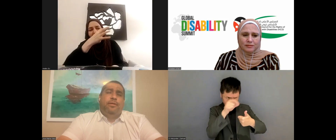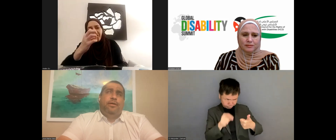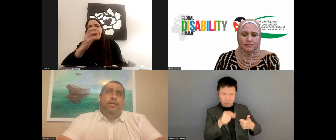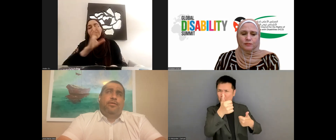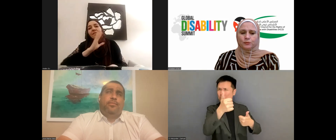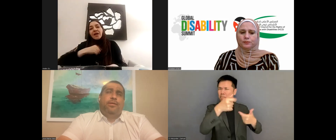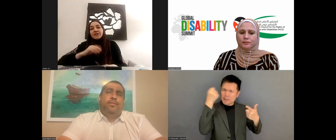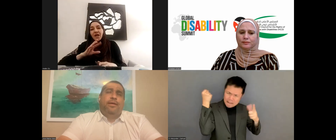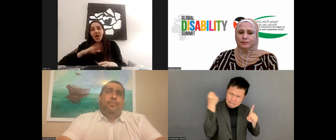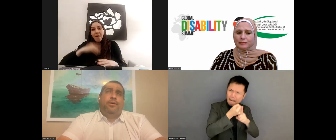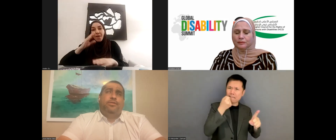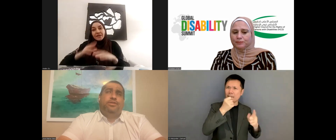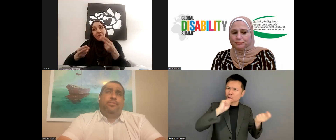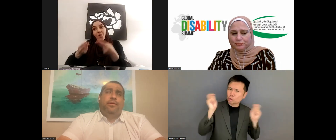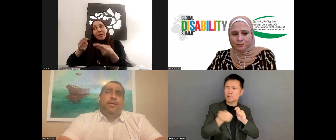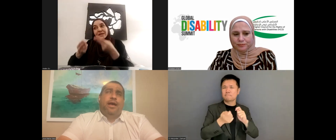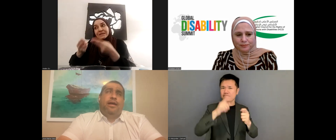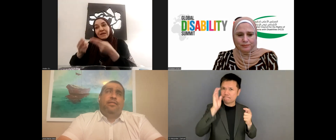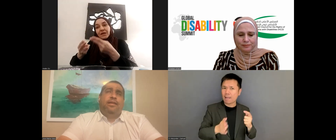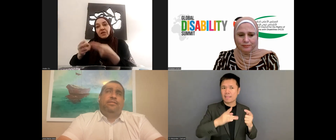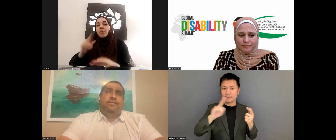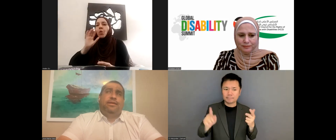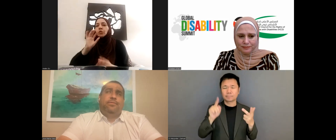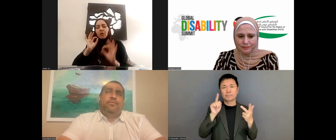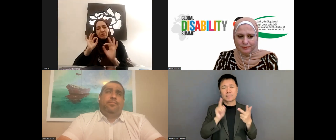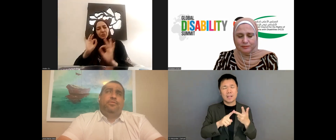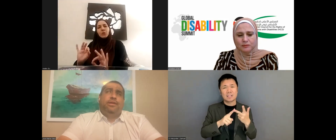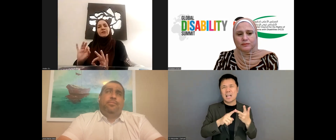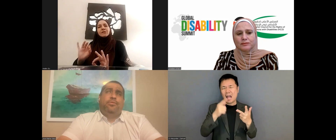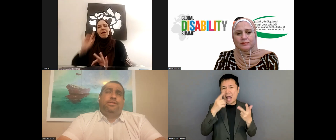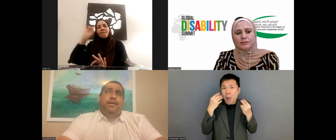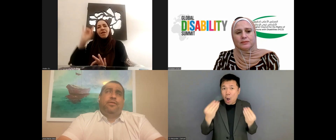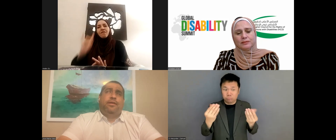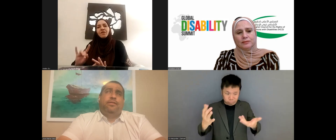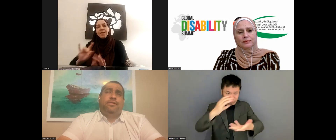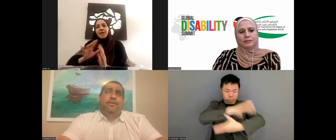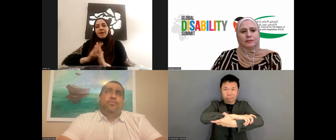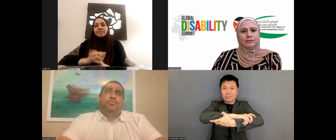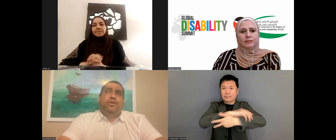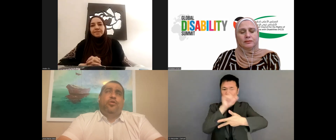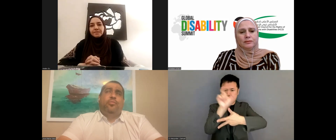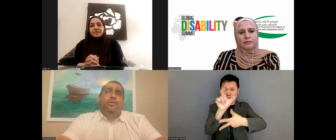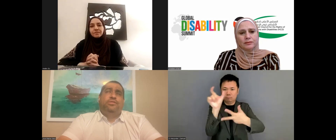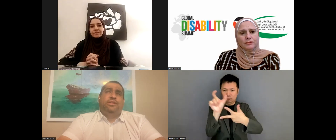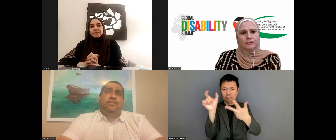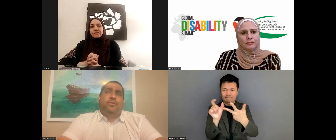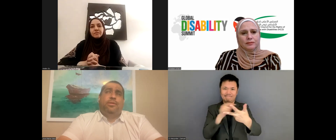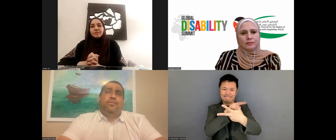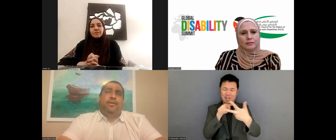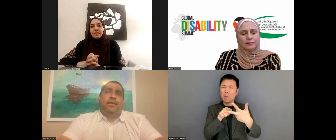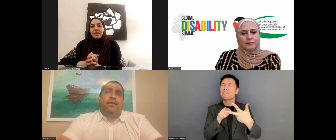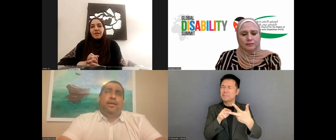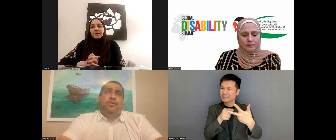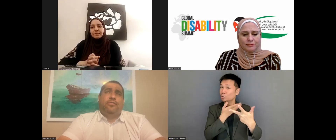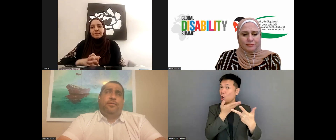multi-level commitments and partnership are at least some of the most important areas which we hope the GDS